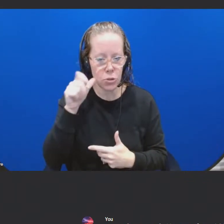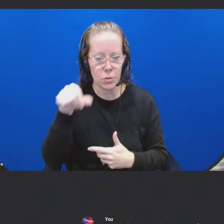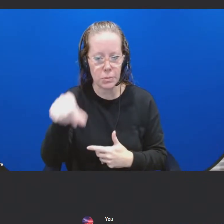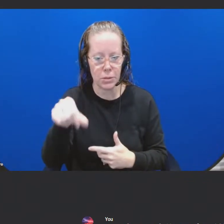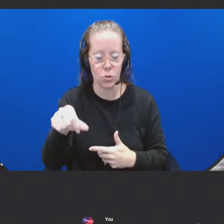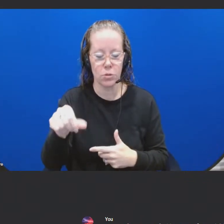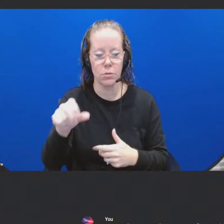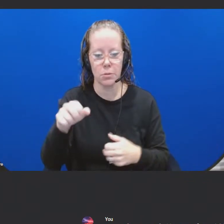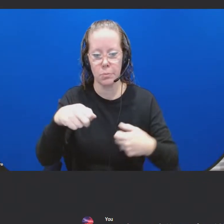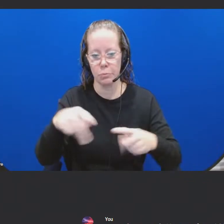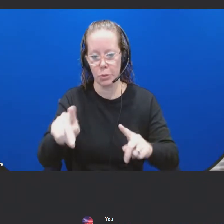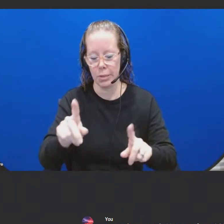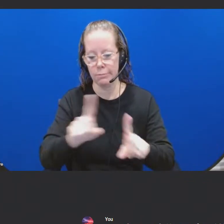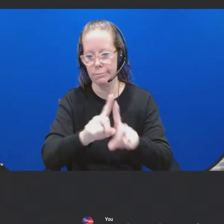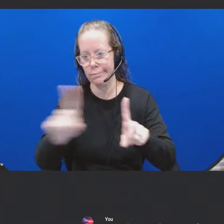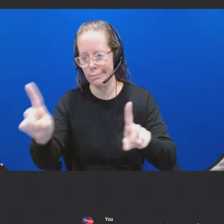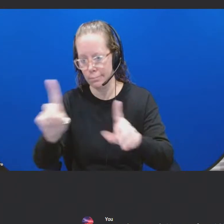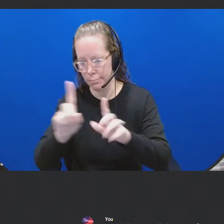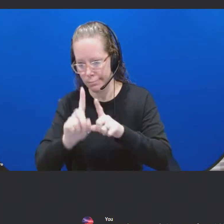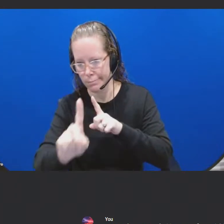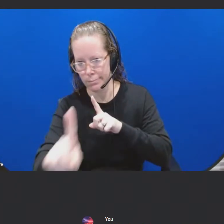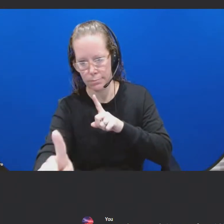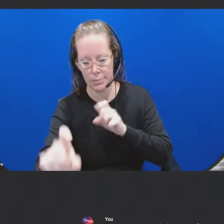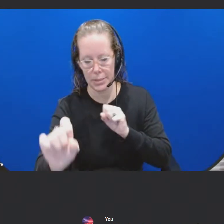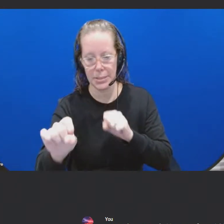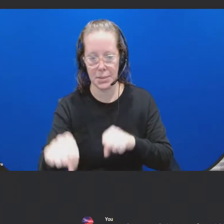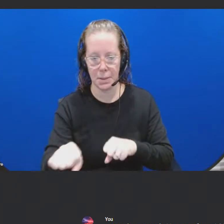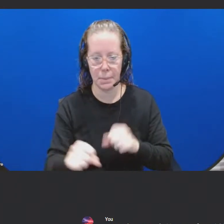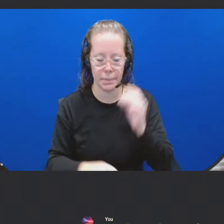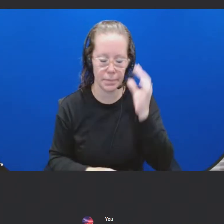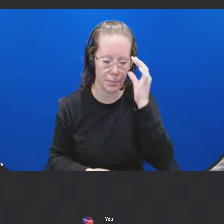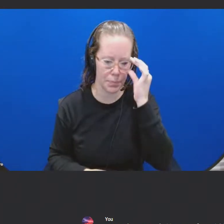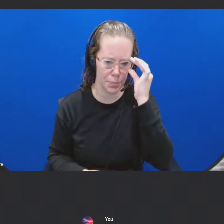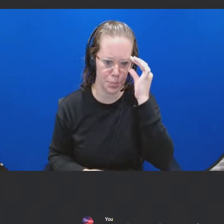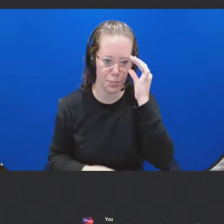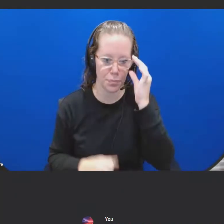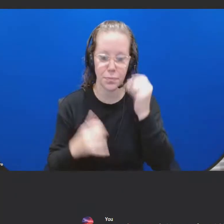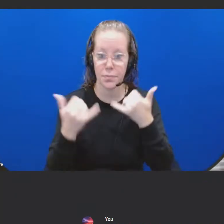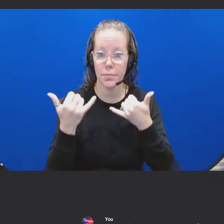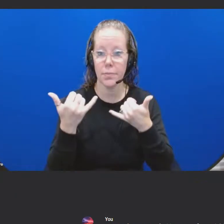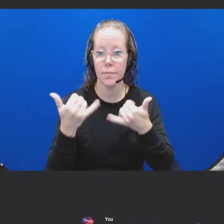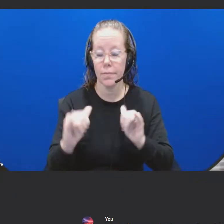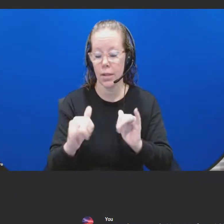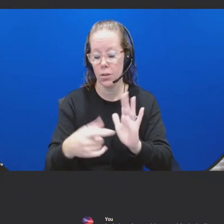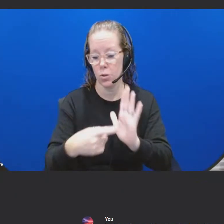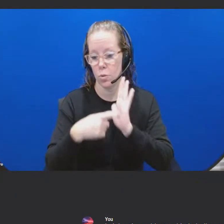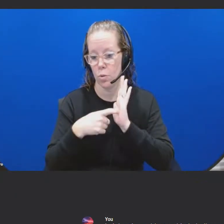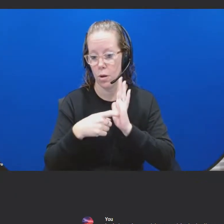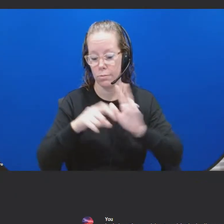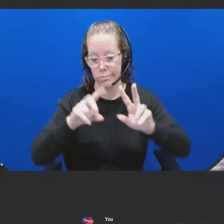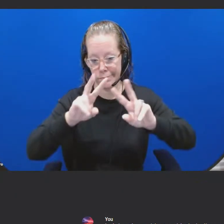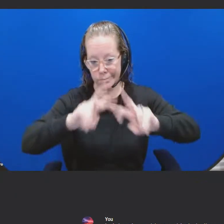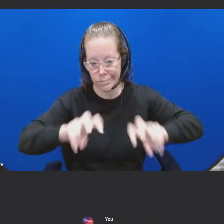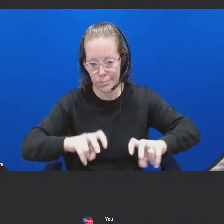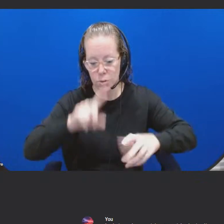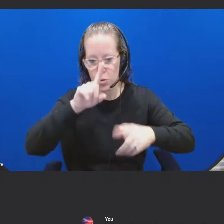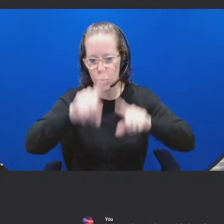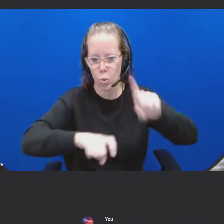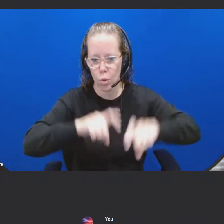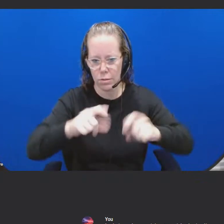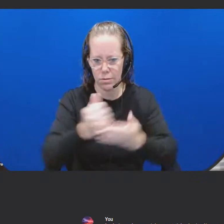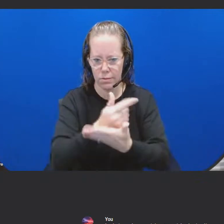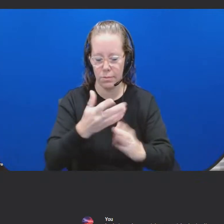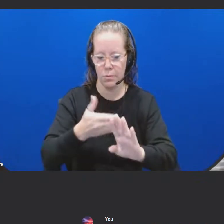able to come and screen you in. We still require full screening, and we're still doing the